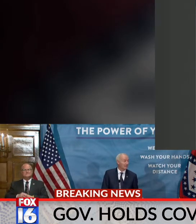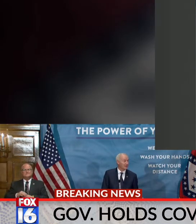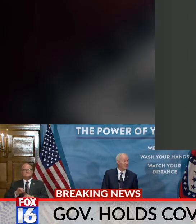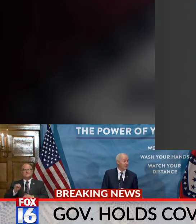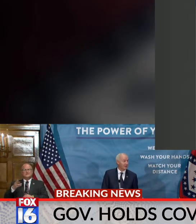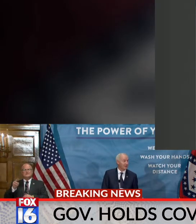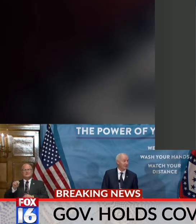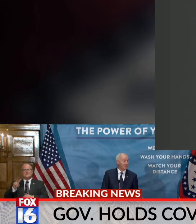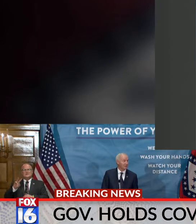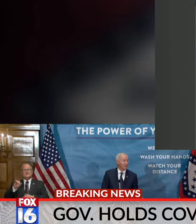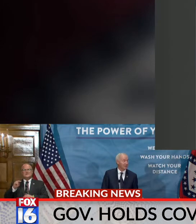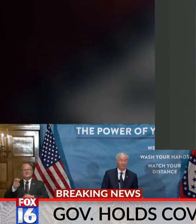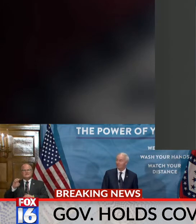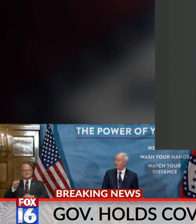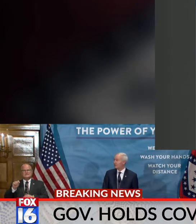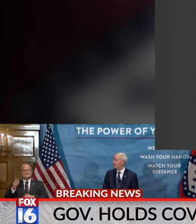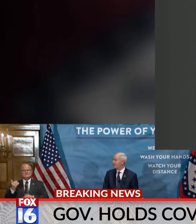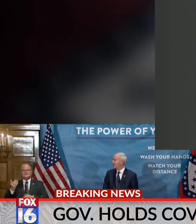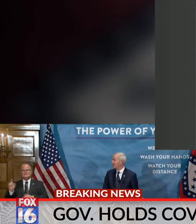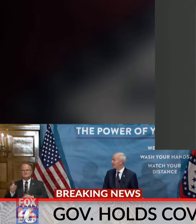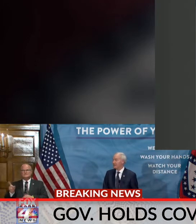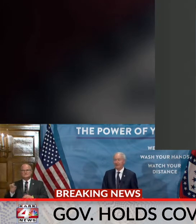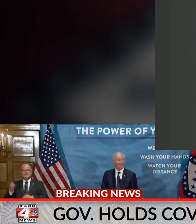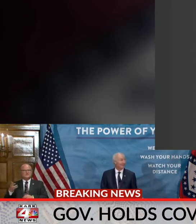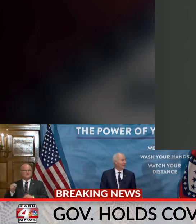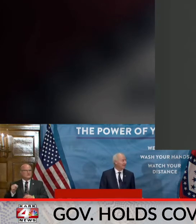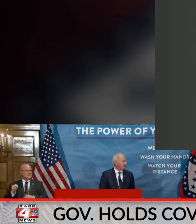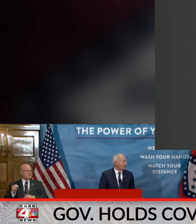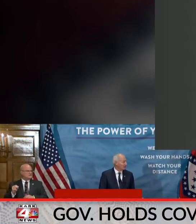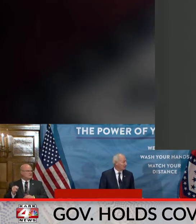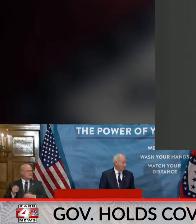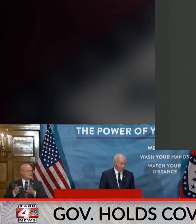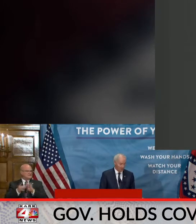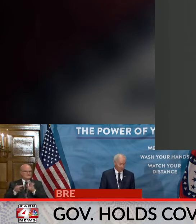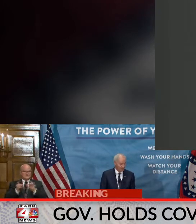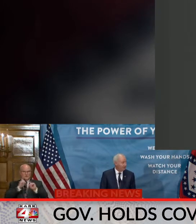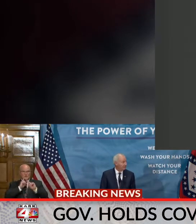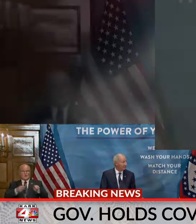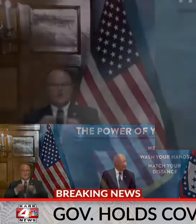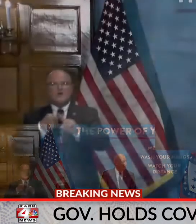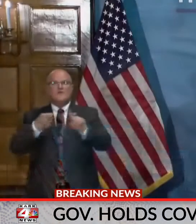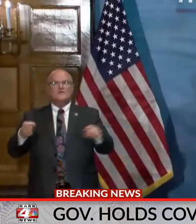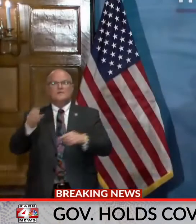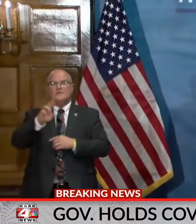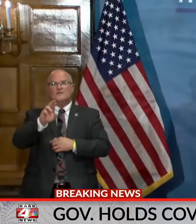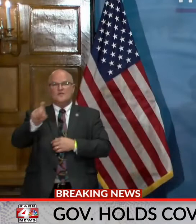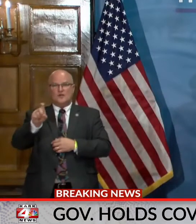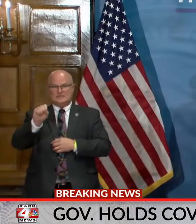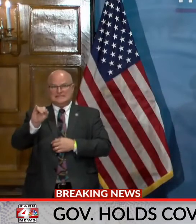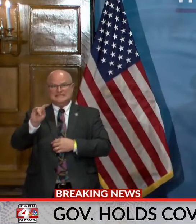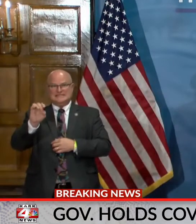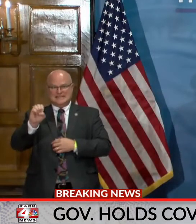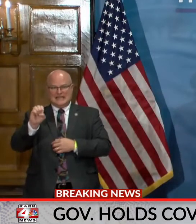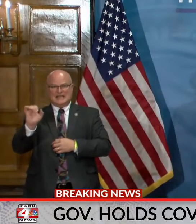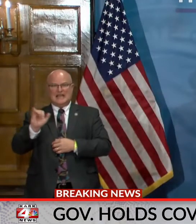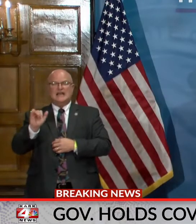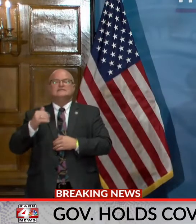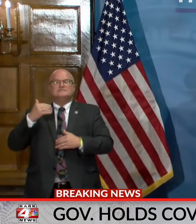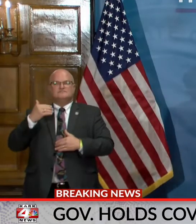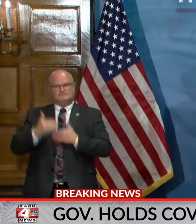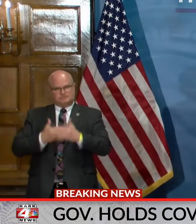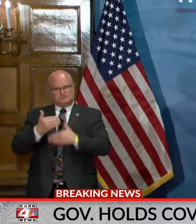John Vinson first, if you would come. Where's John? And give us a little report from the pharmacy side as to the progress